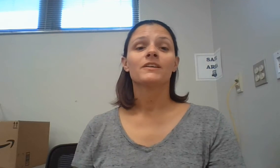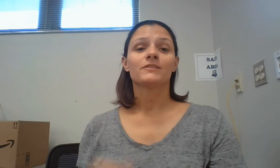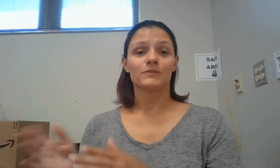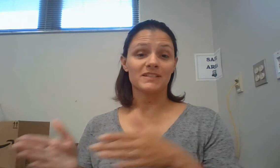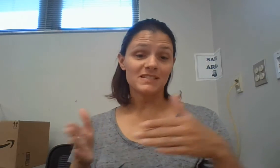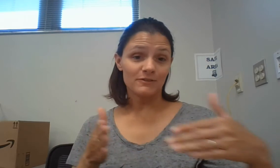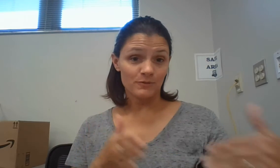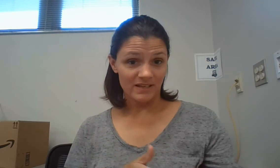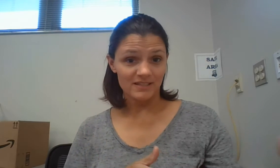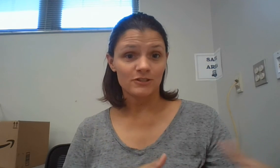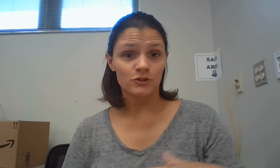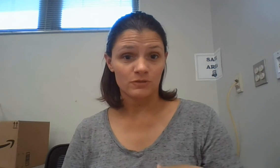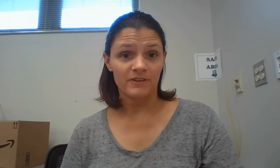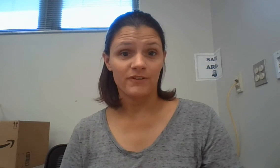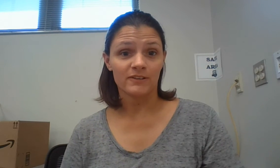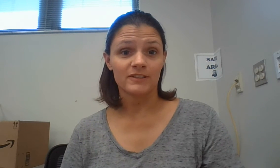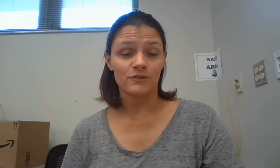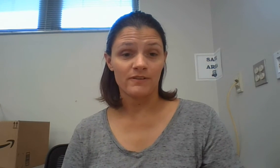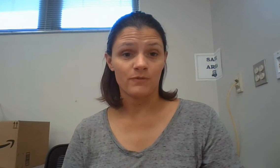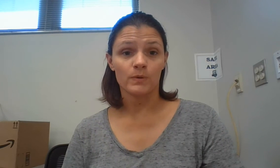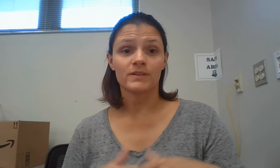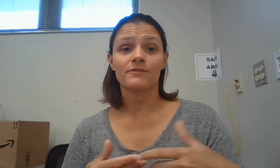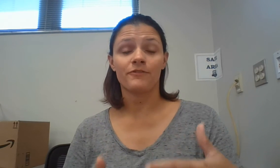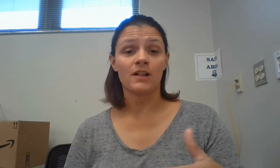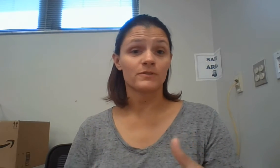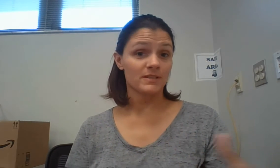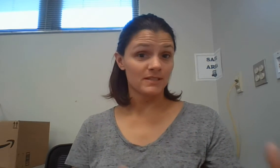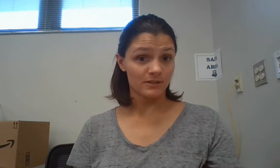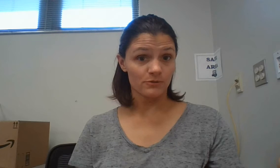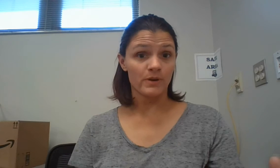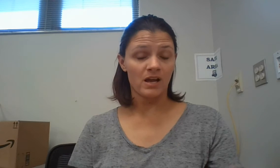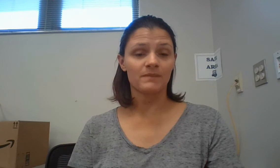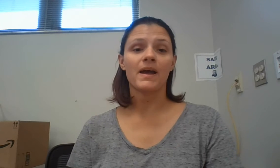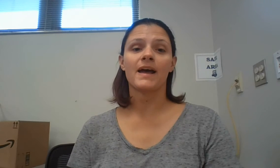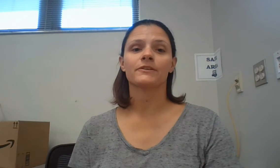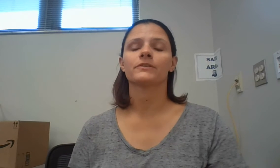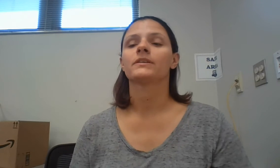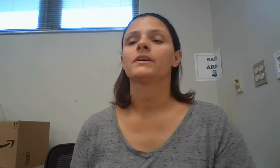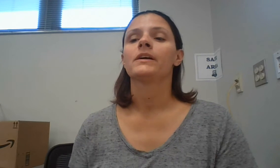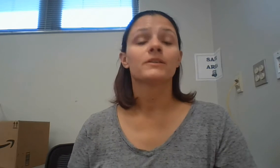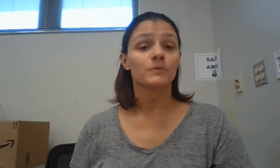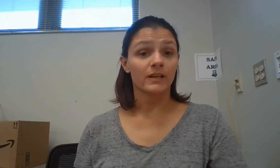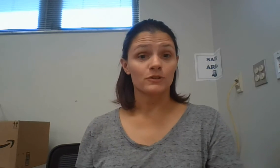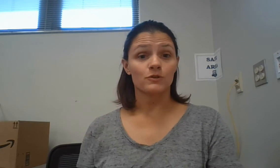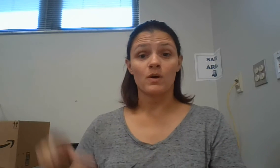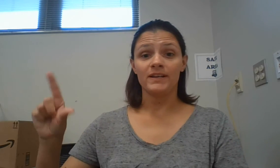The 16 through 19 should be fairly straightforward as it follows the 6 through 9 pattern. We get to 20.